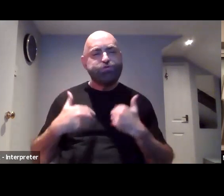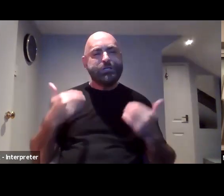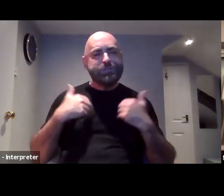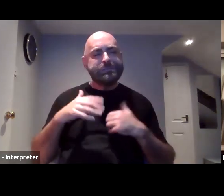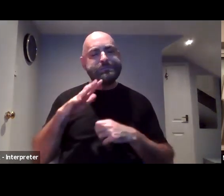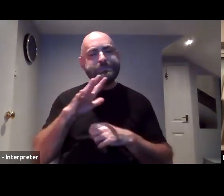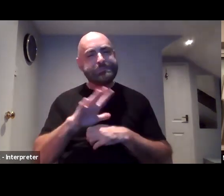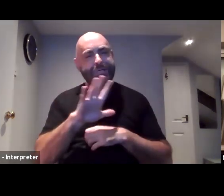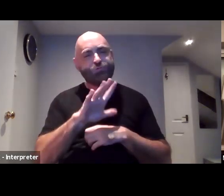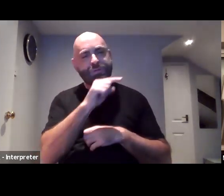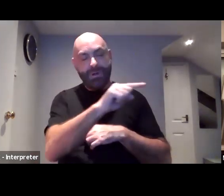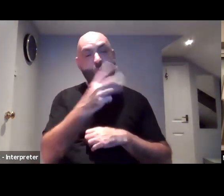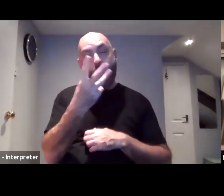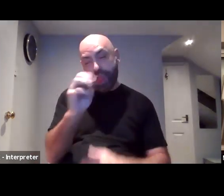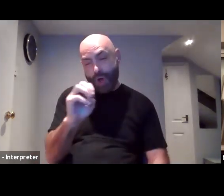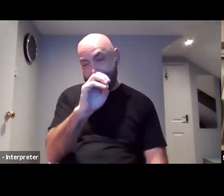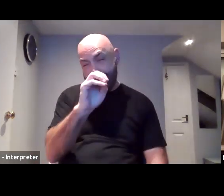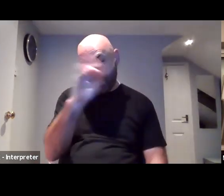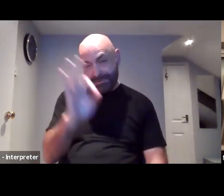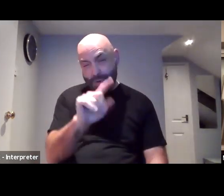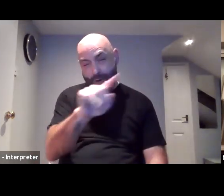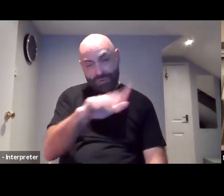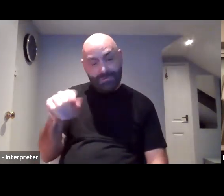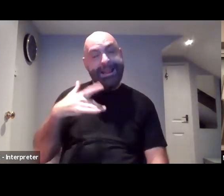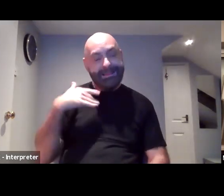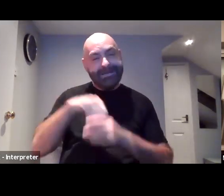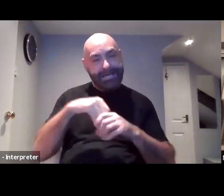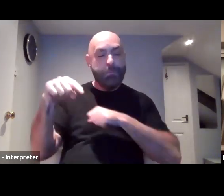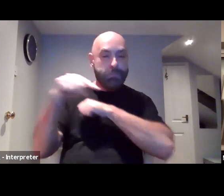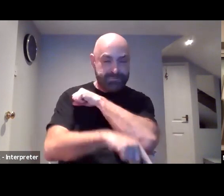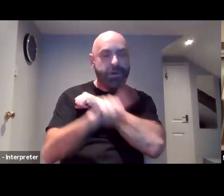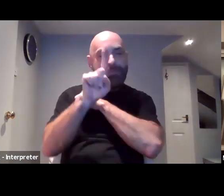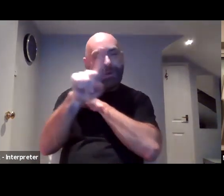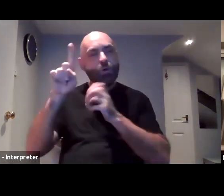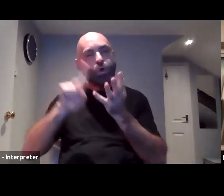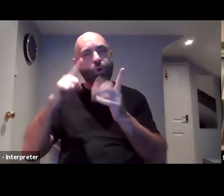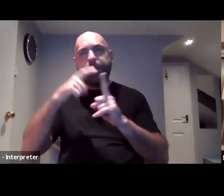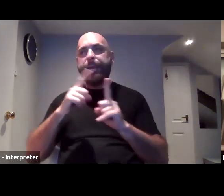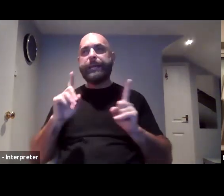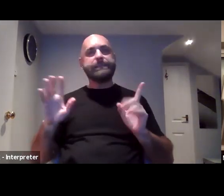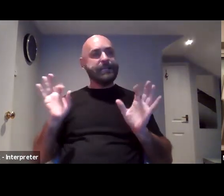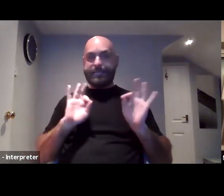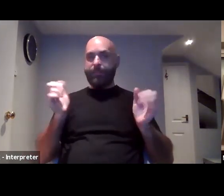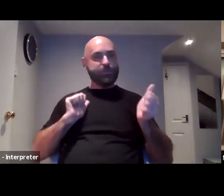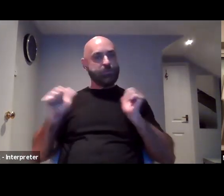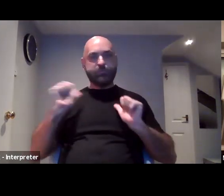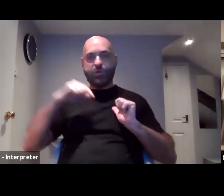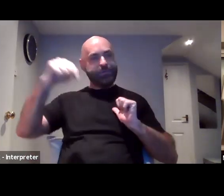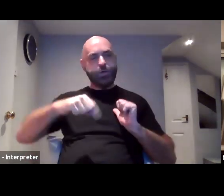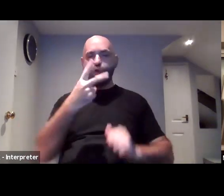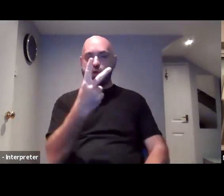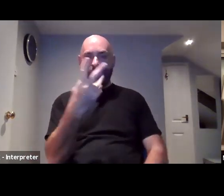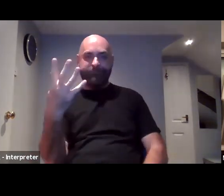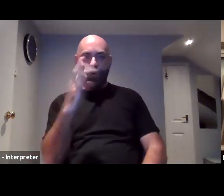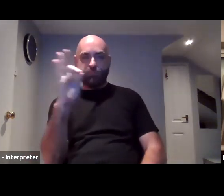world, 30% of children are in poverty. But in the UK, we've got nothing to be proud of,